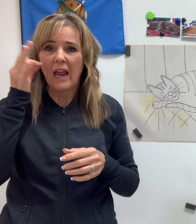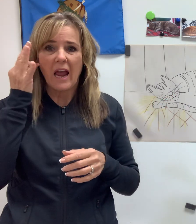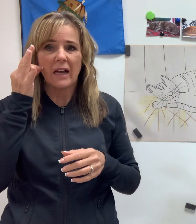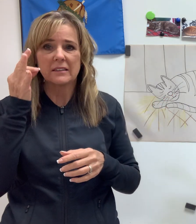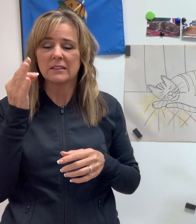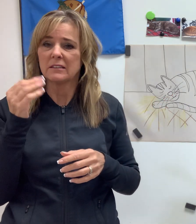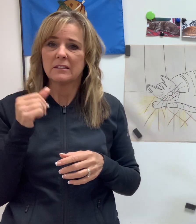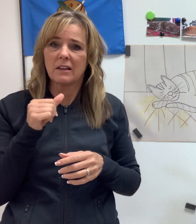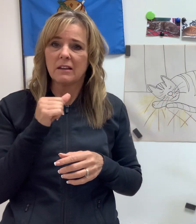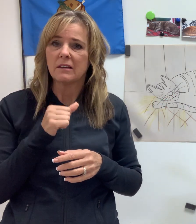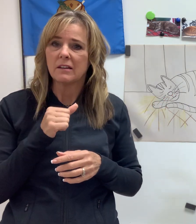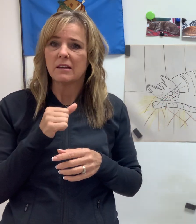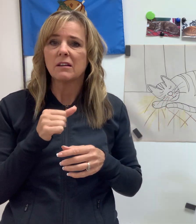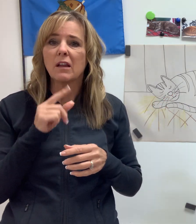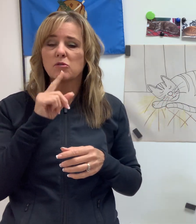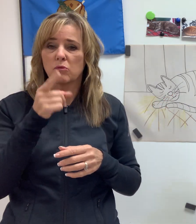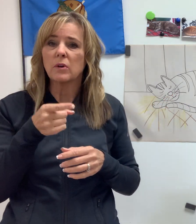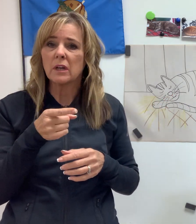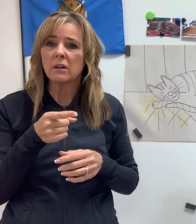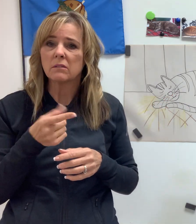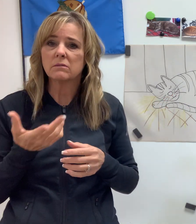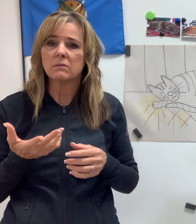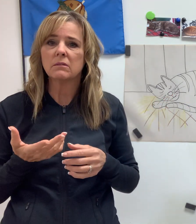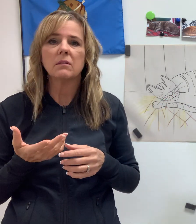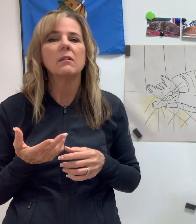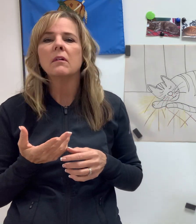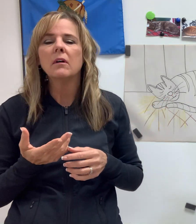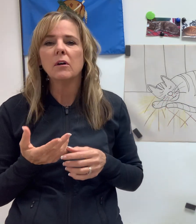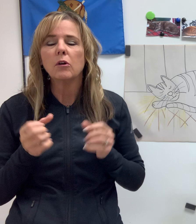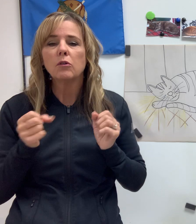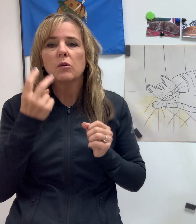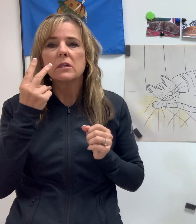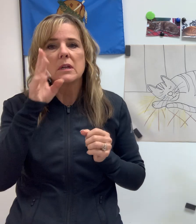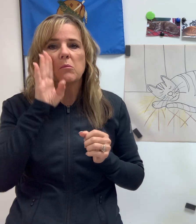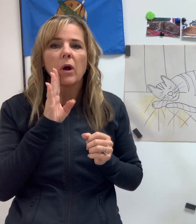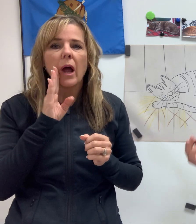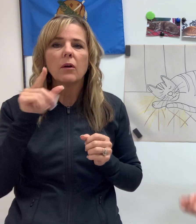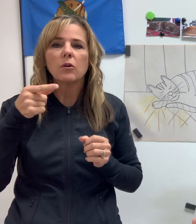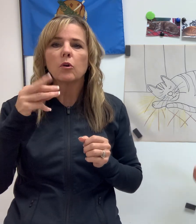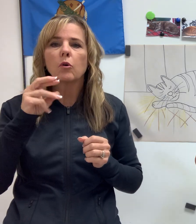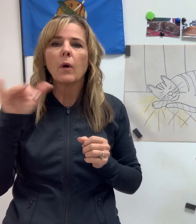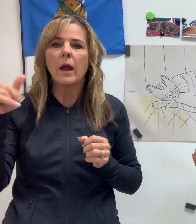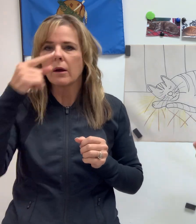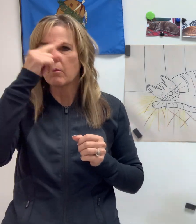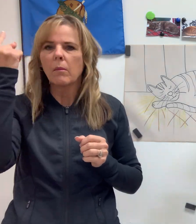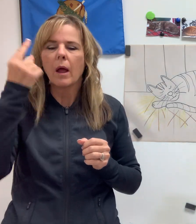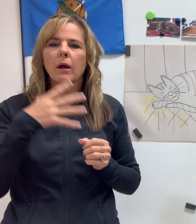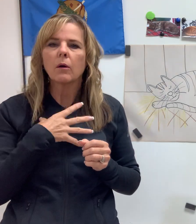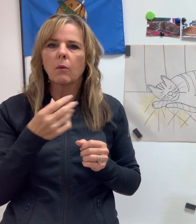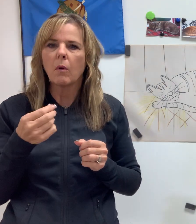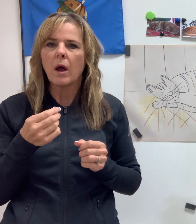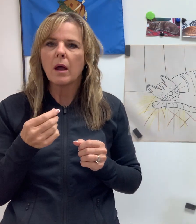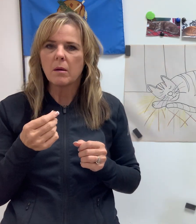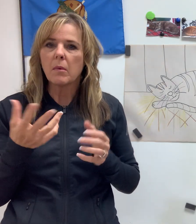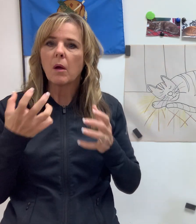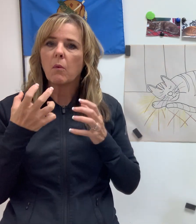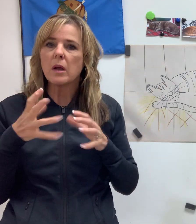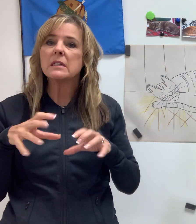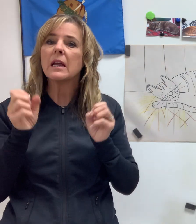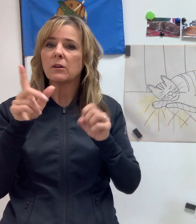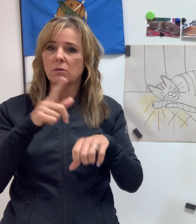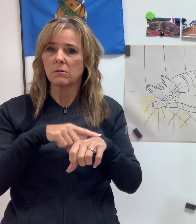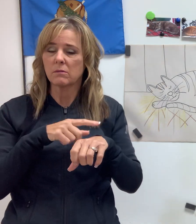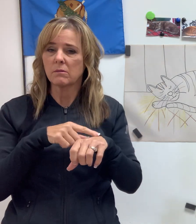not abstract. You would see some yellow or some orange. You, of course, could see brown or gray or black or white. But I want you to take